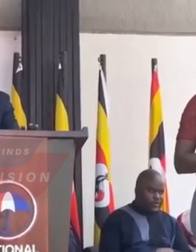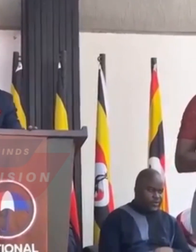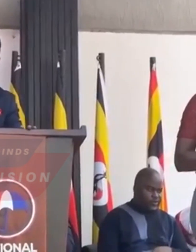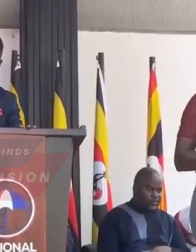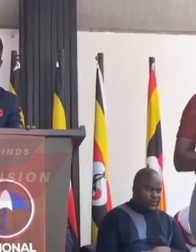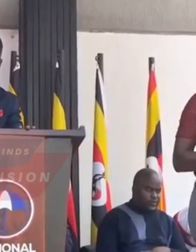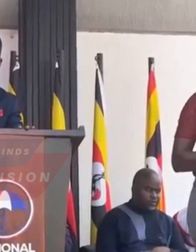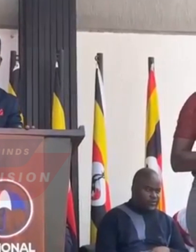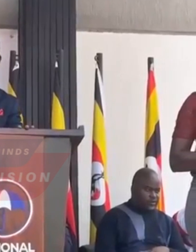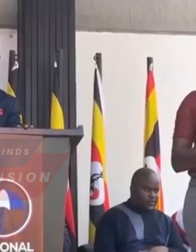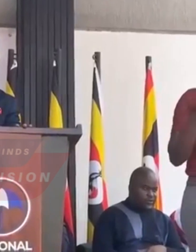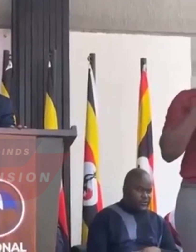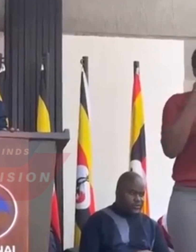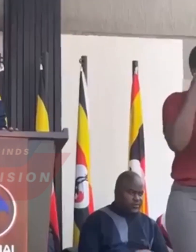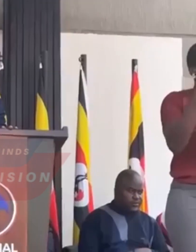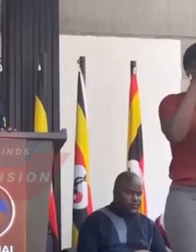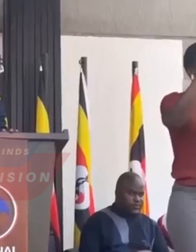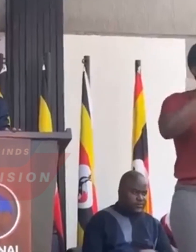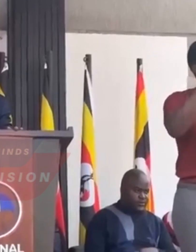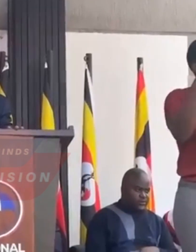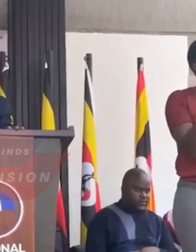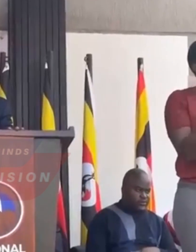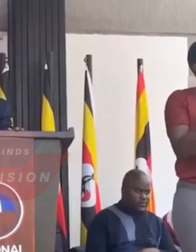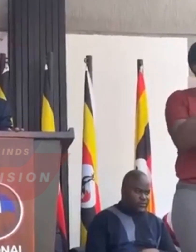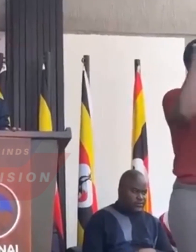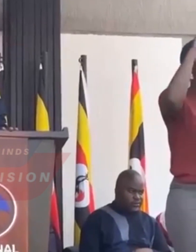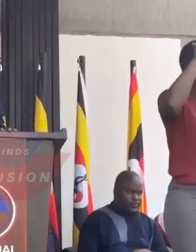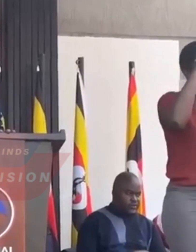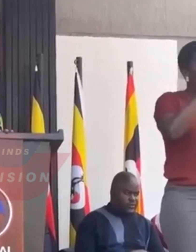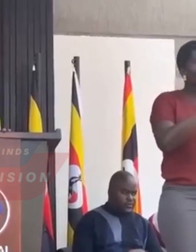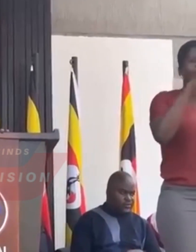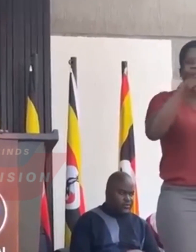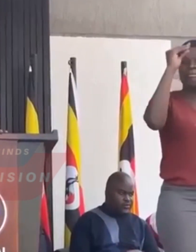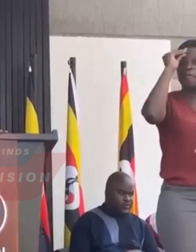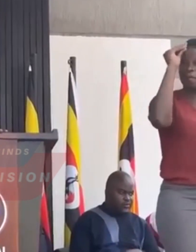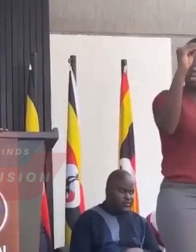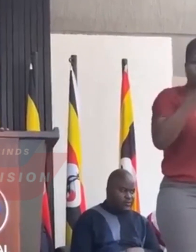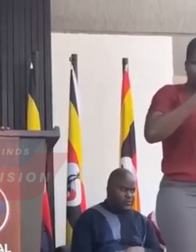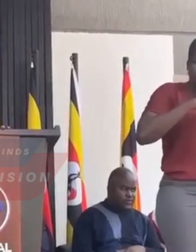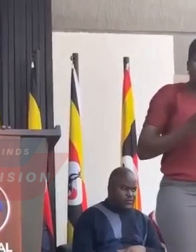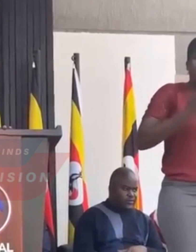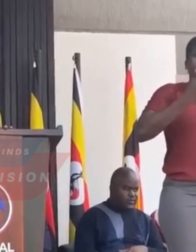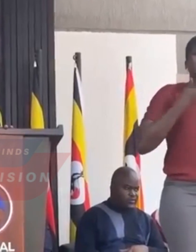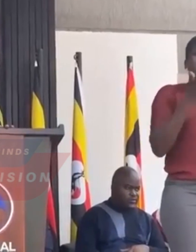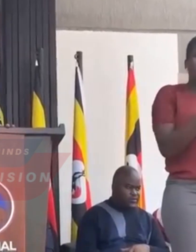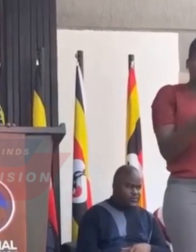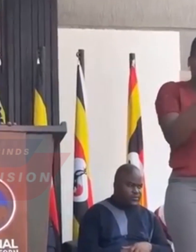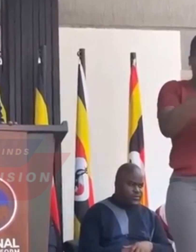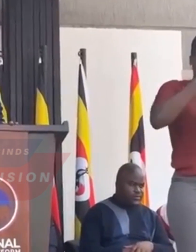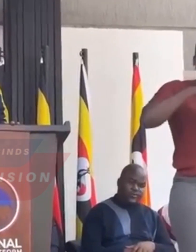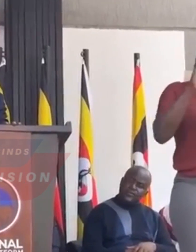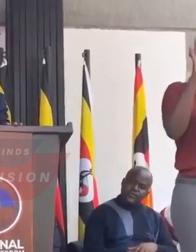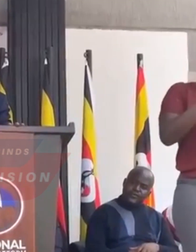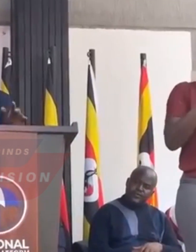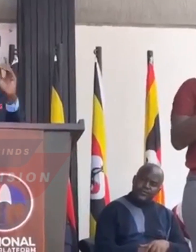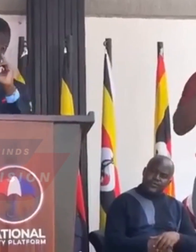I thank the people of Uganda for believing in the message that we carry for trusting us and for voting us into